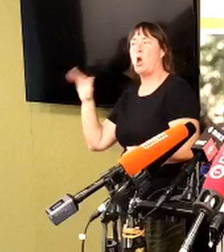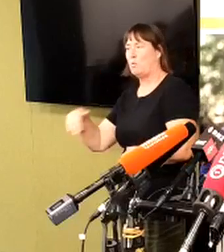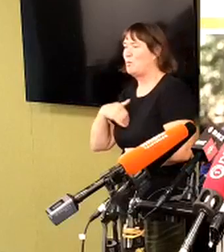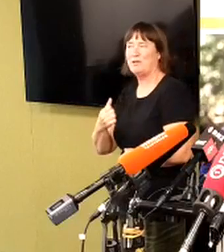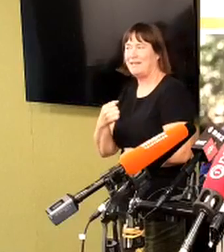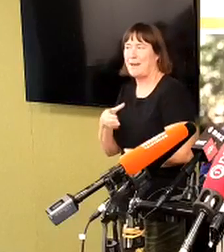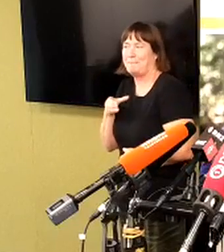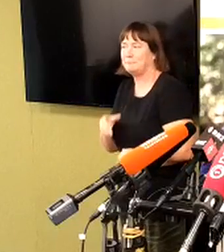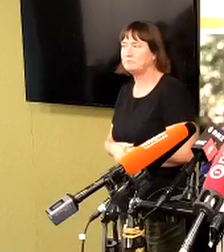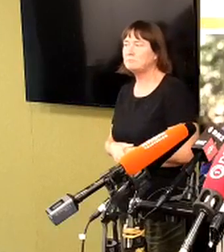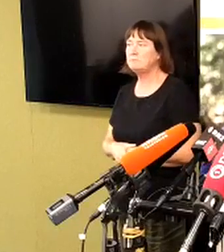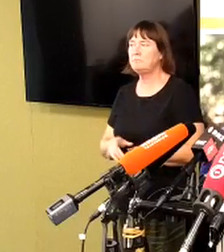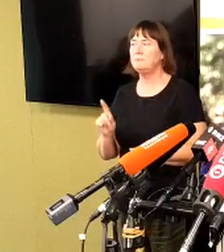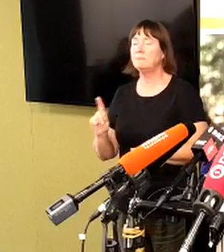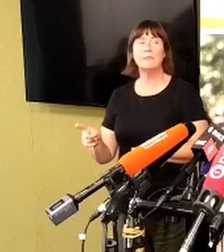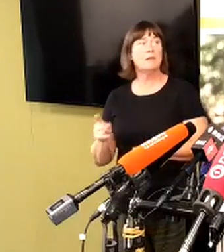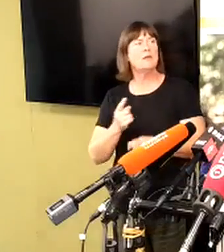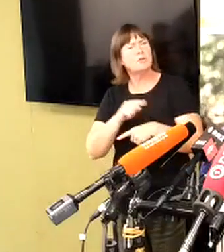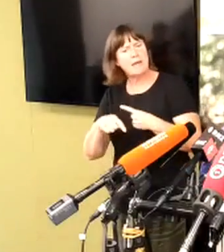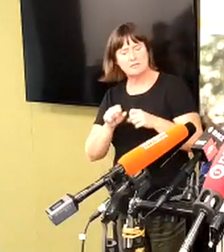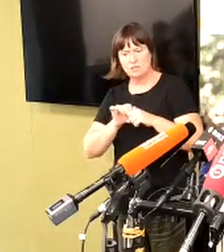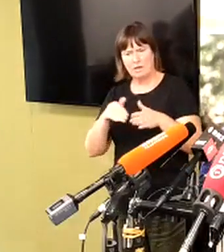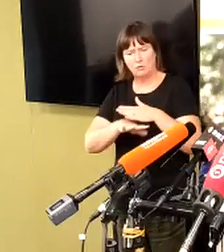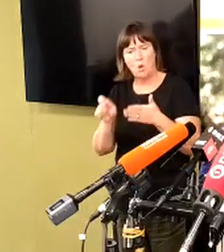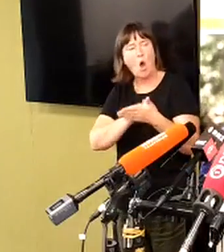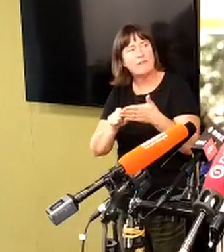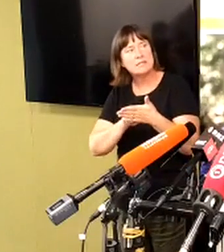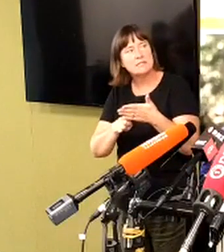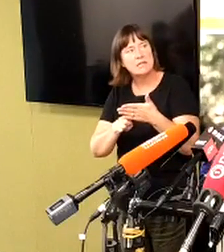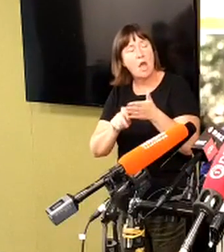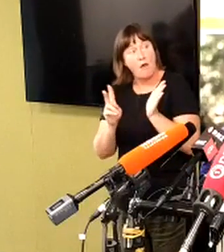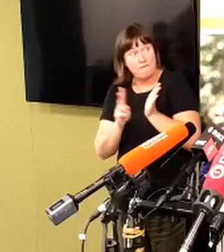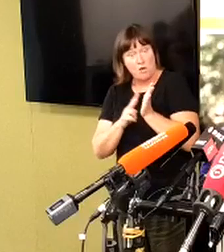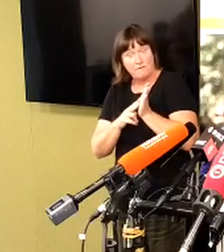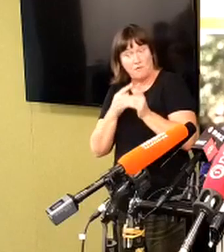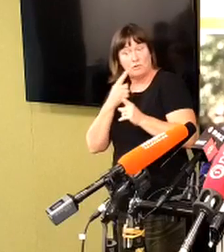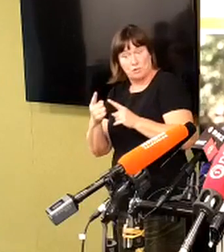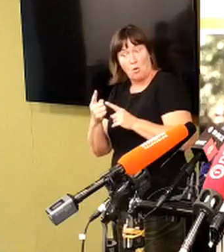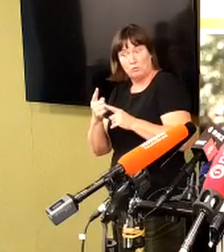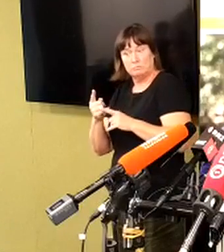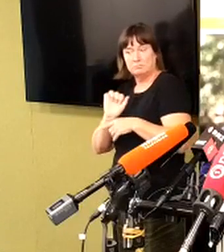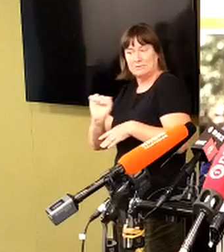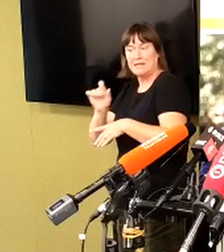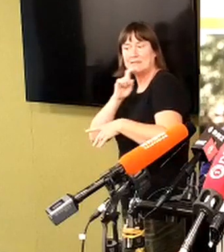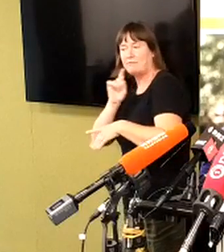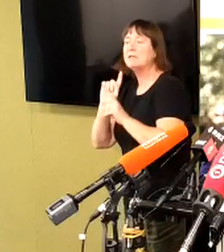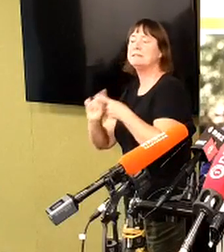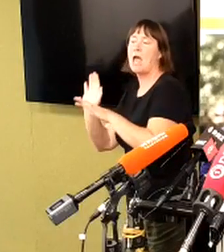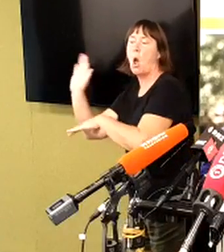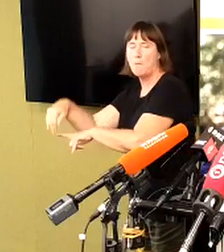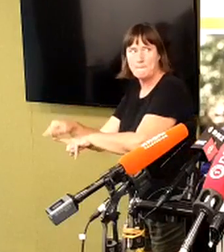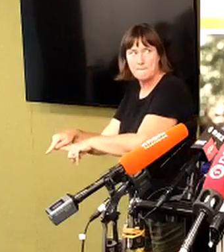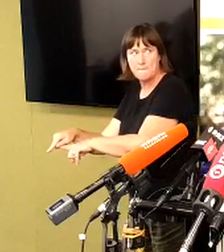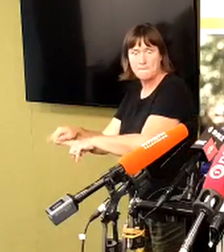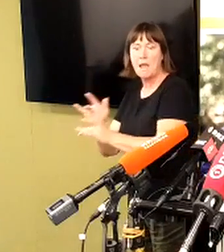talk at all to how likely it is to spread in an office? We've seen Vodafone telling 1,200 workers to stay at home as part of a pandemic plan. Internet New